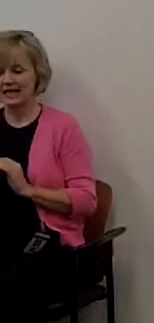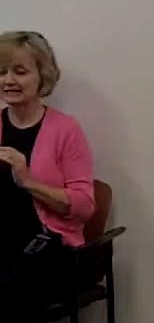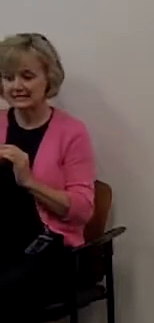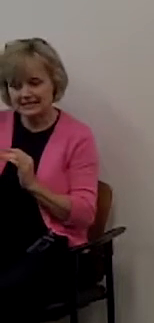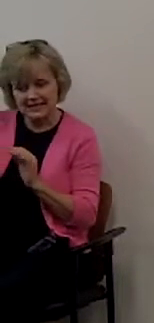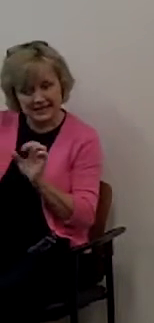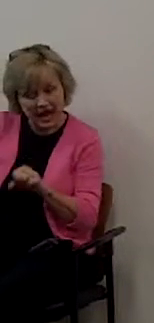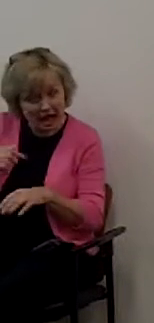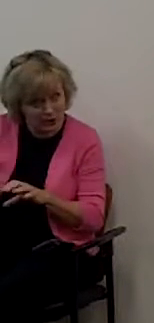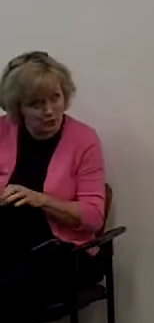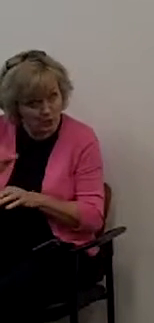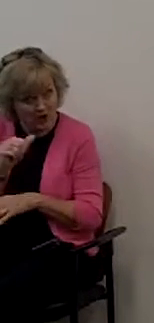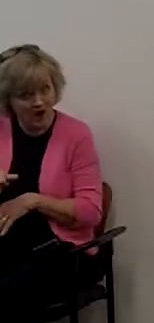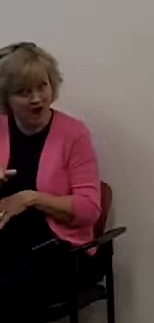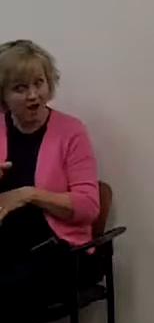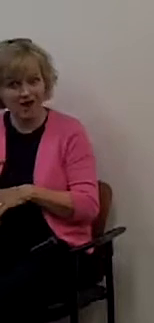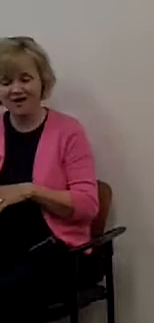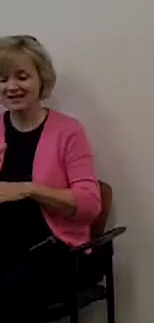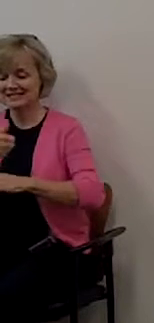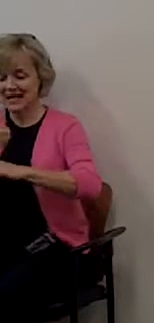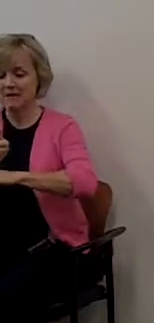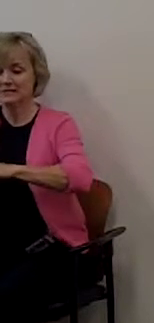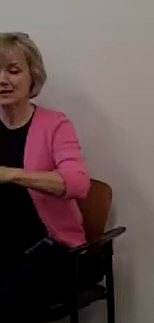do and continually set new